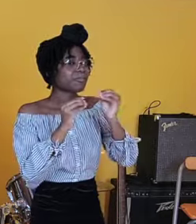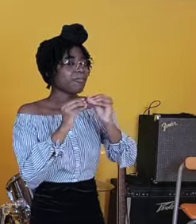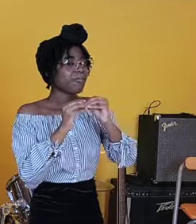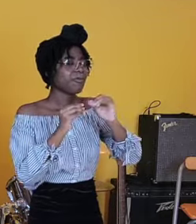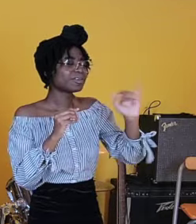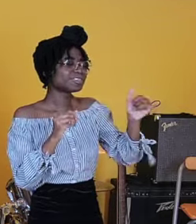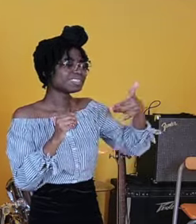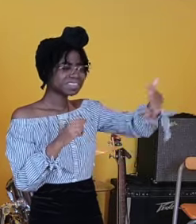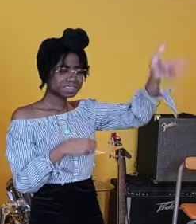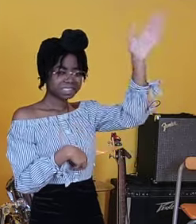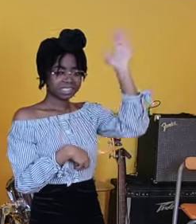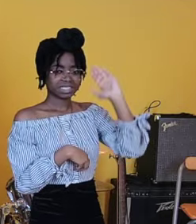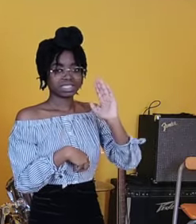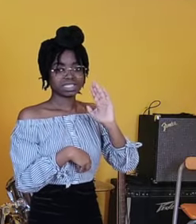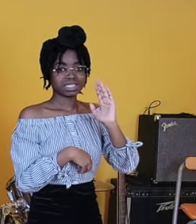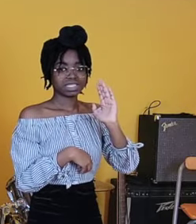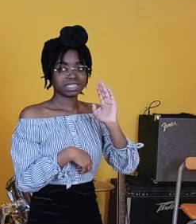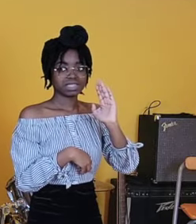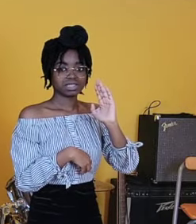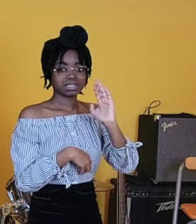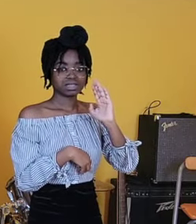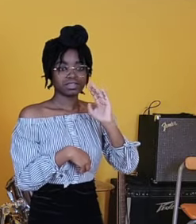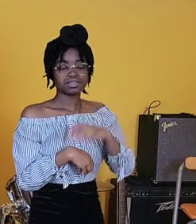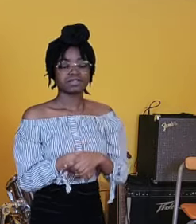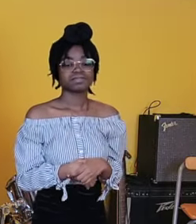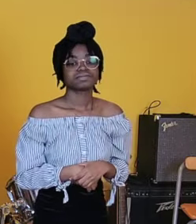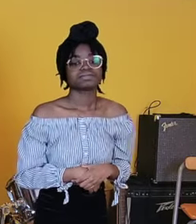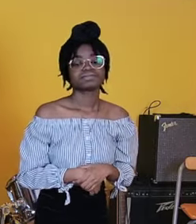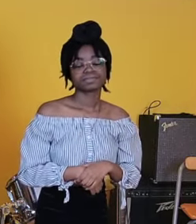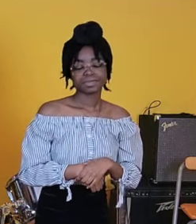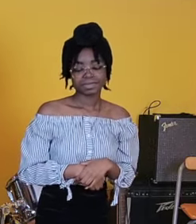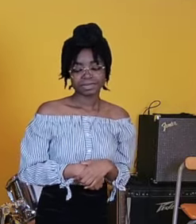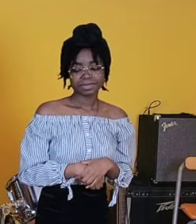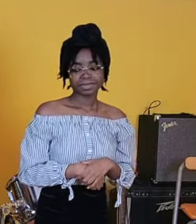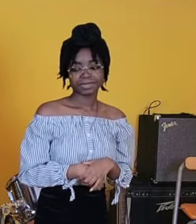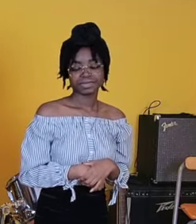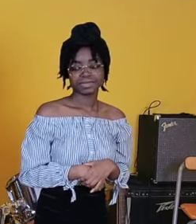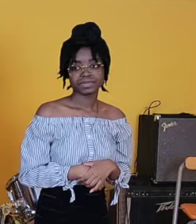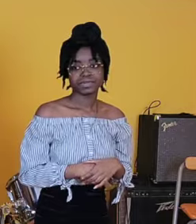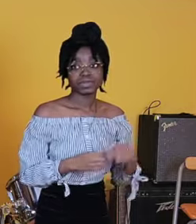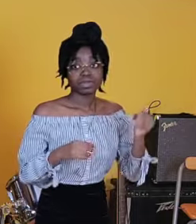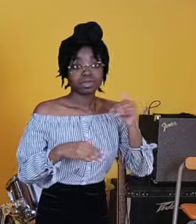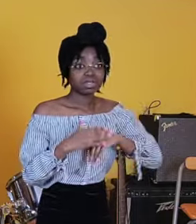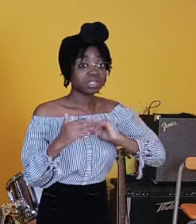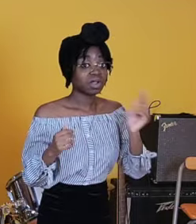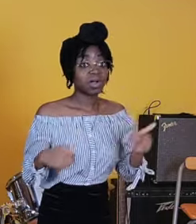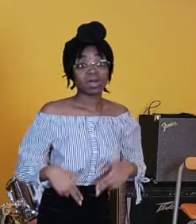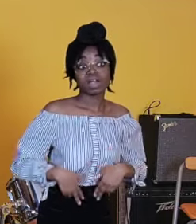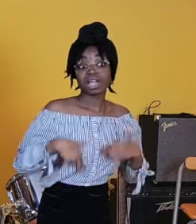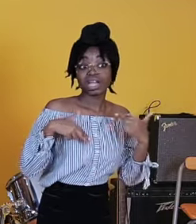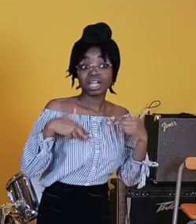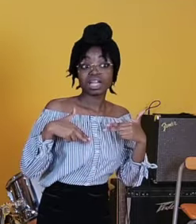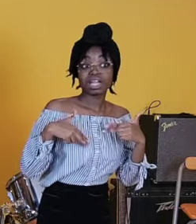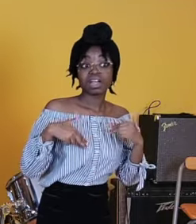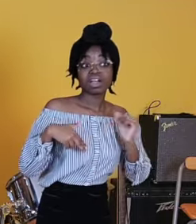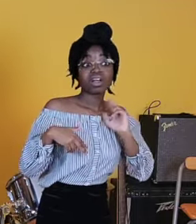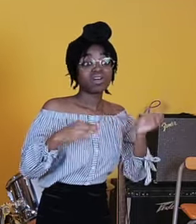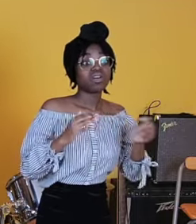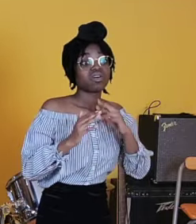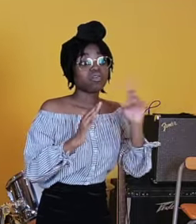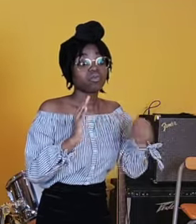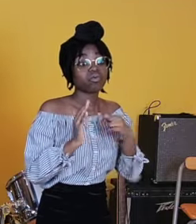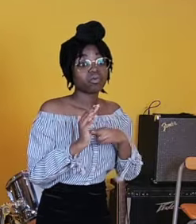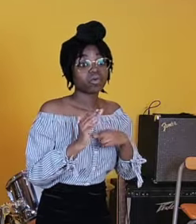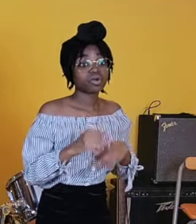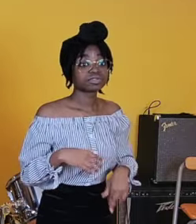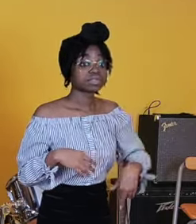become more like God. That's what's happening. See that? So that in our lives and in our roles as